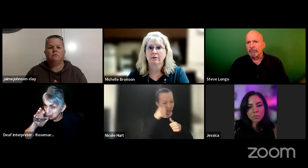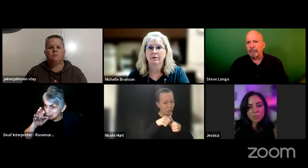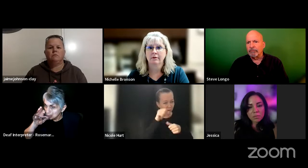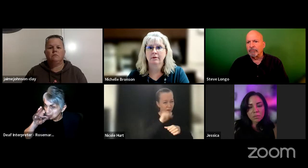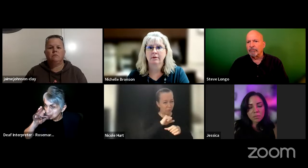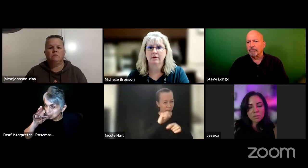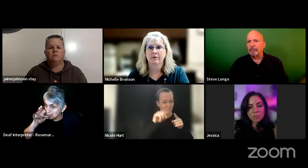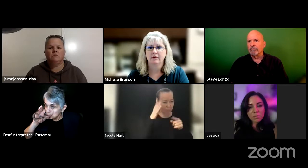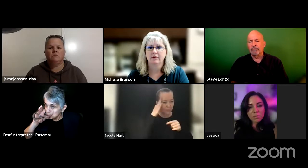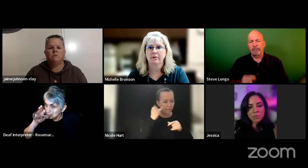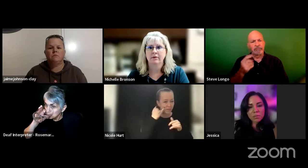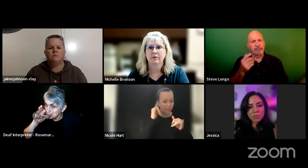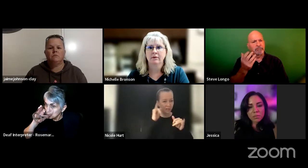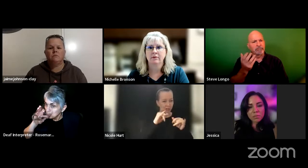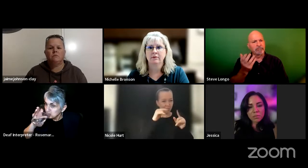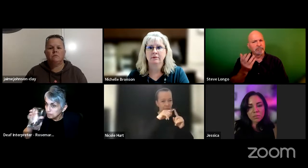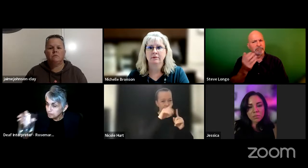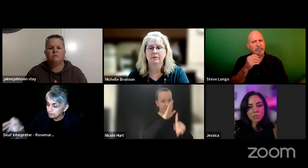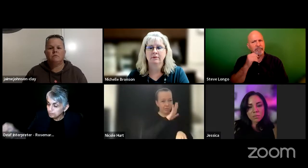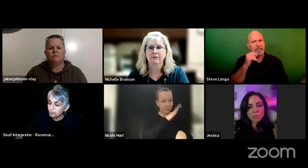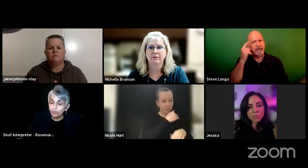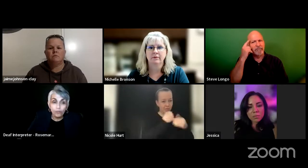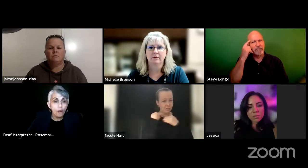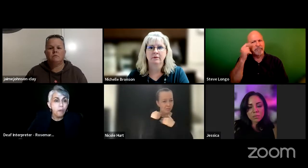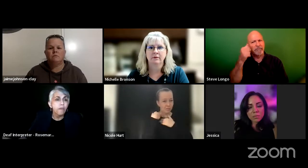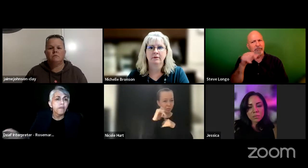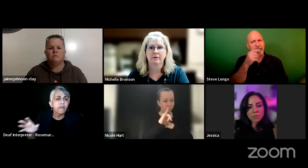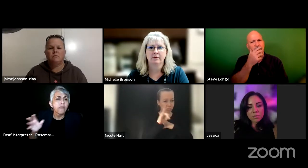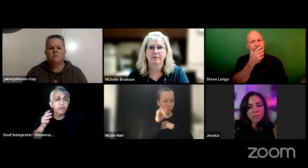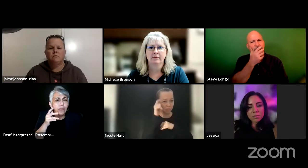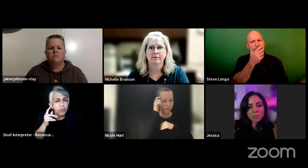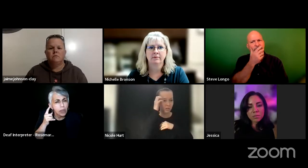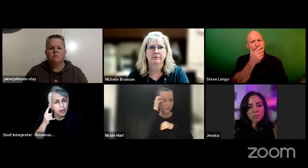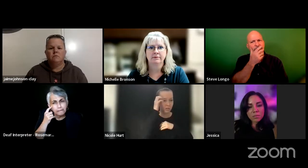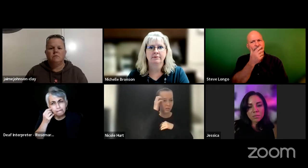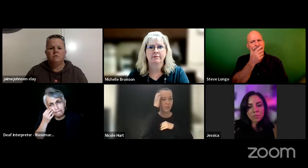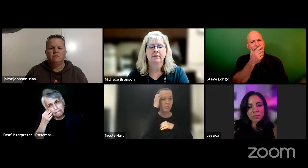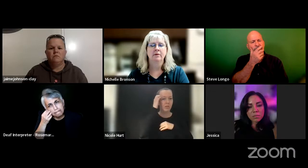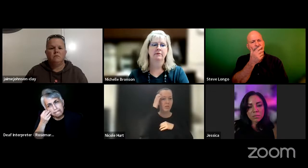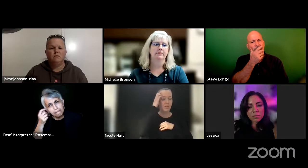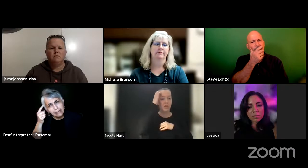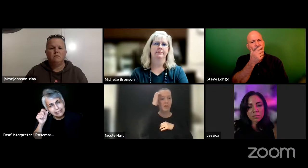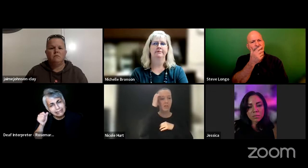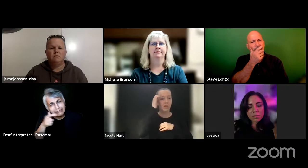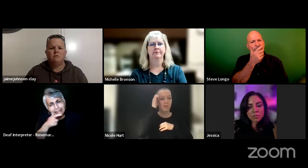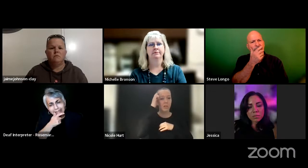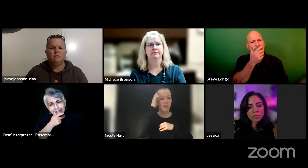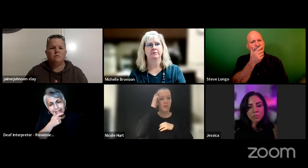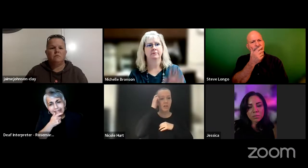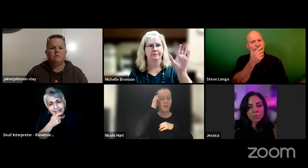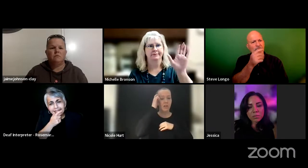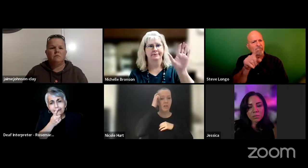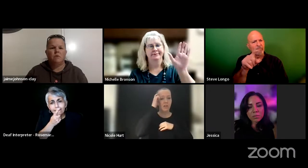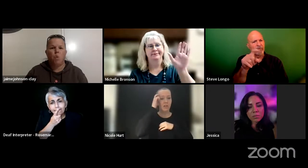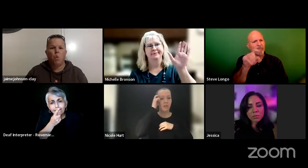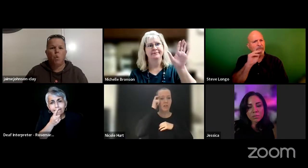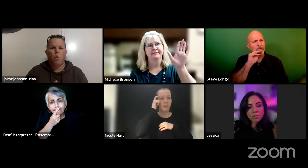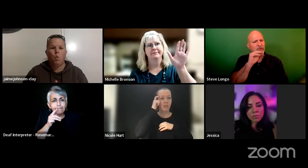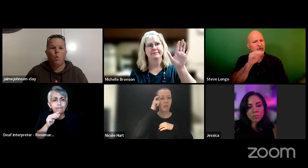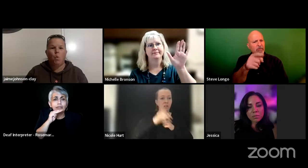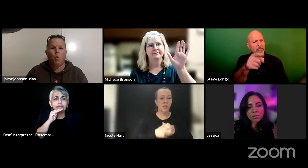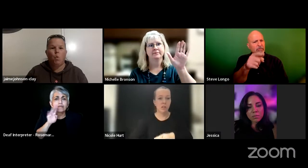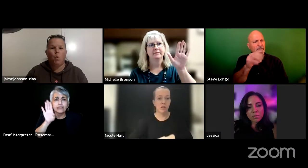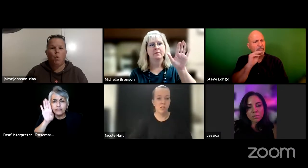Do we typically do a dessert too? I seem to remember there being a dessert at one point, and is the board responsible for that?